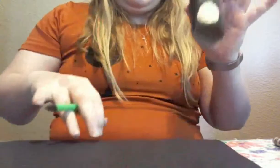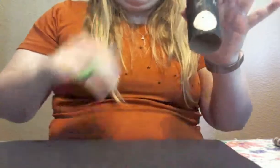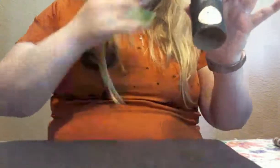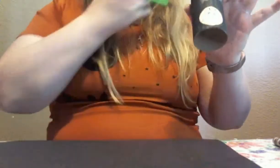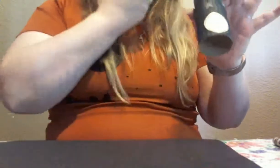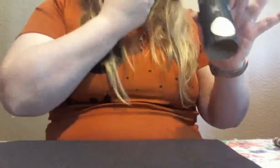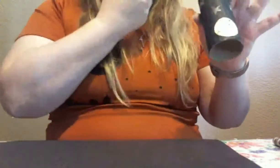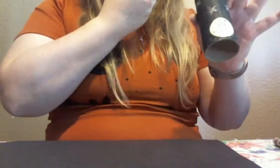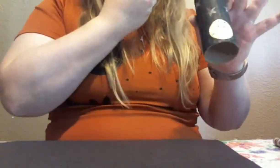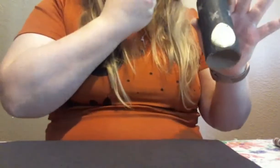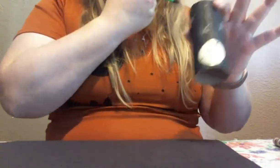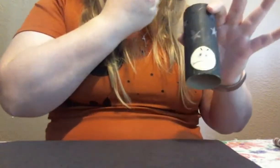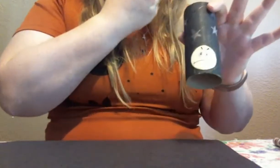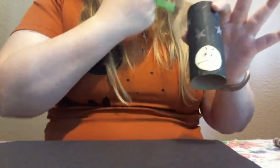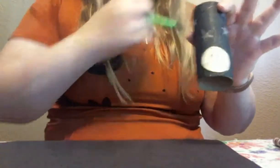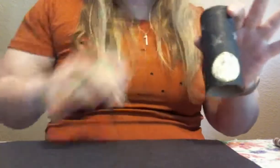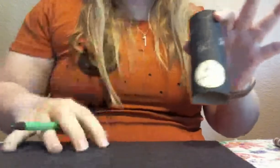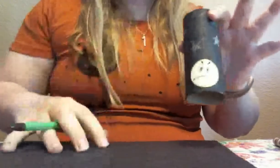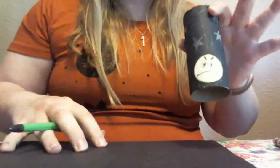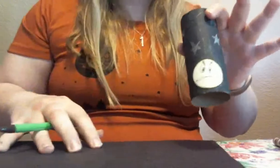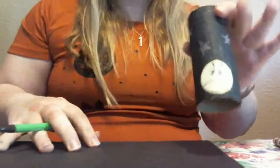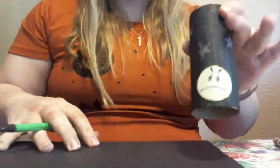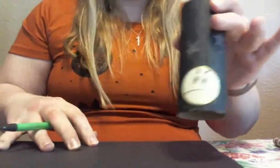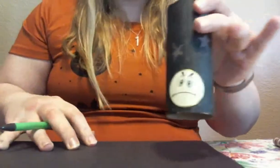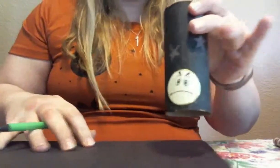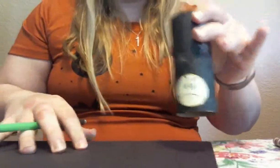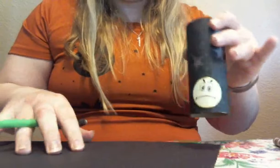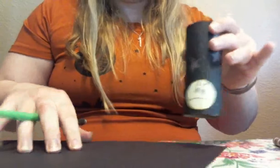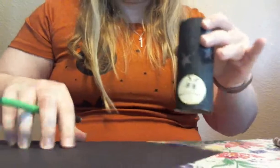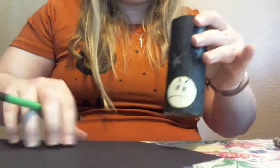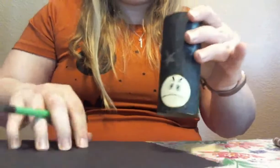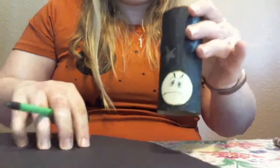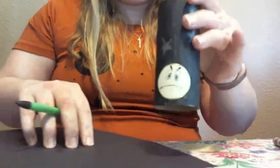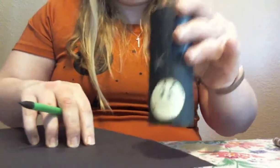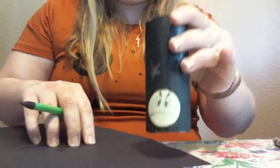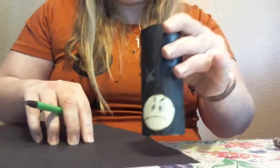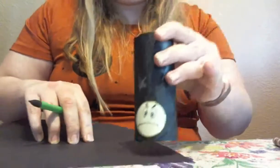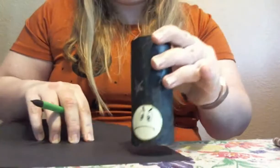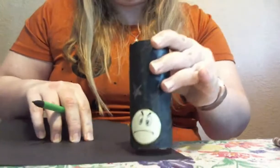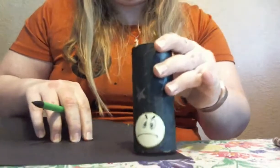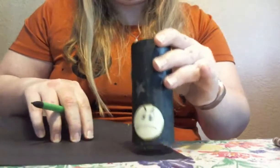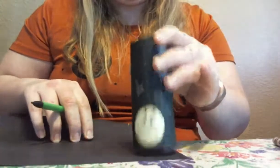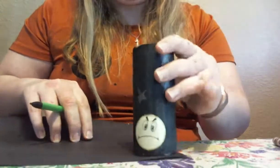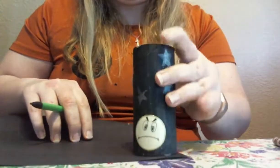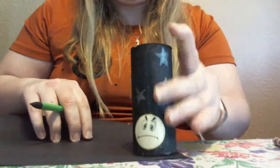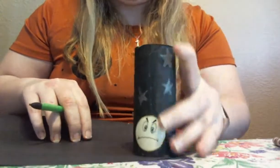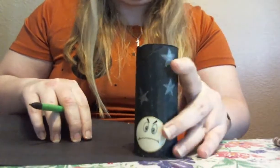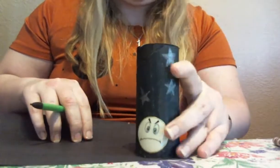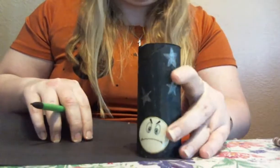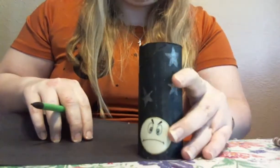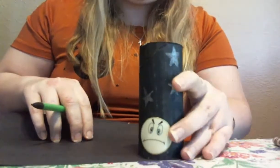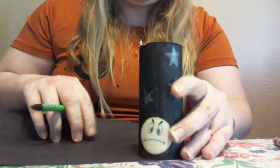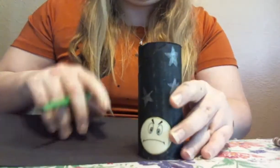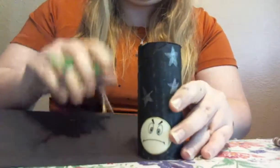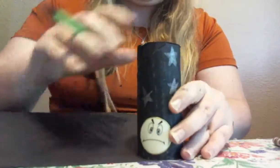And you're going to lay it down, and you're going to set your telescope on top of